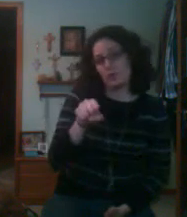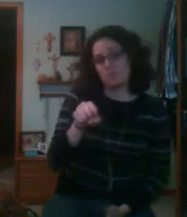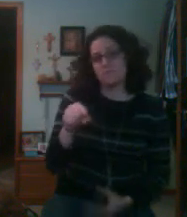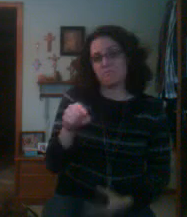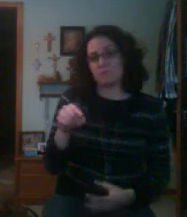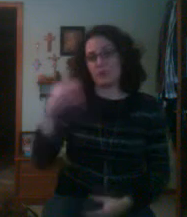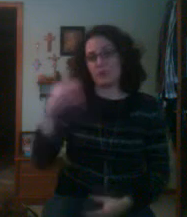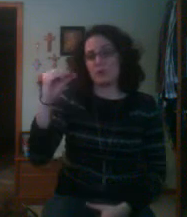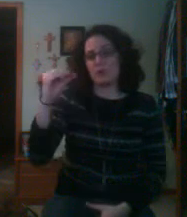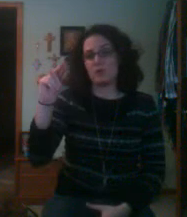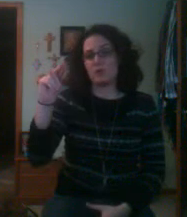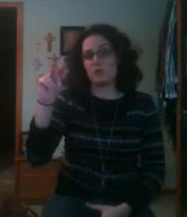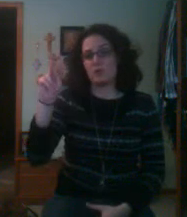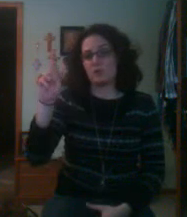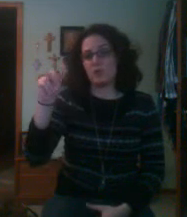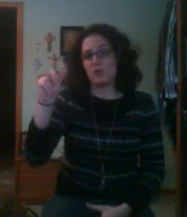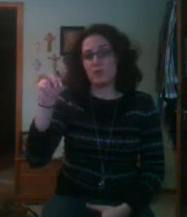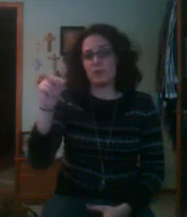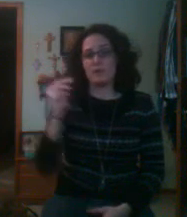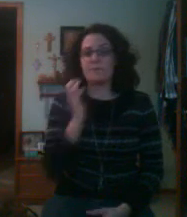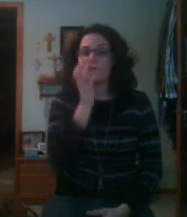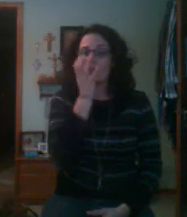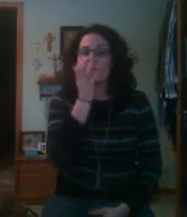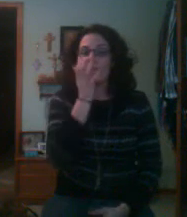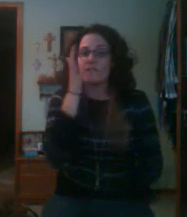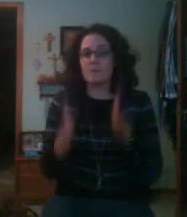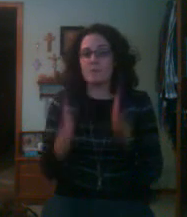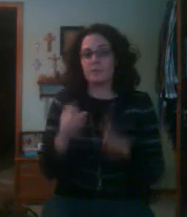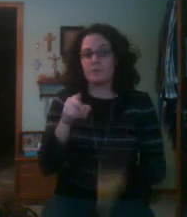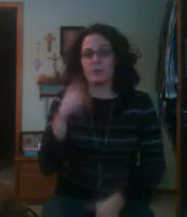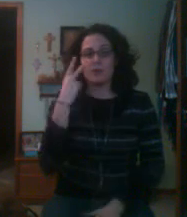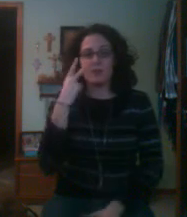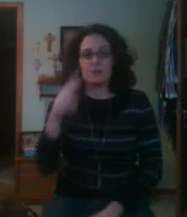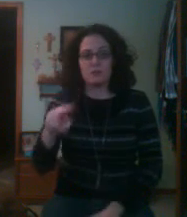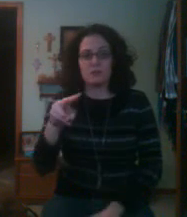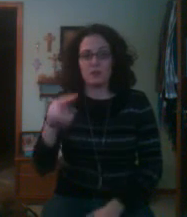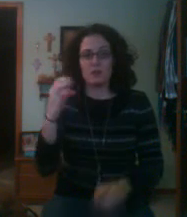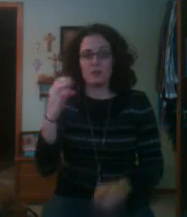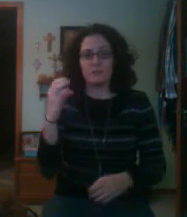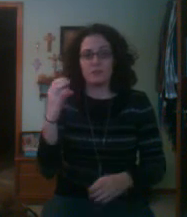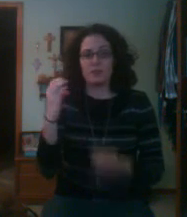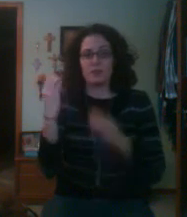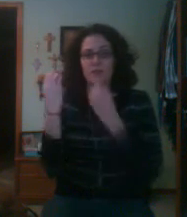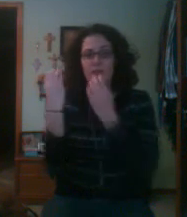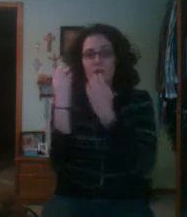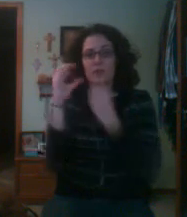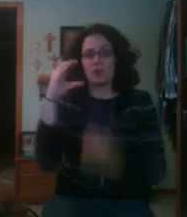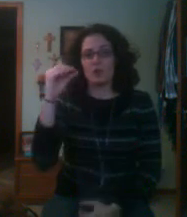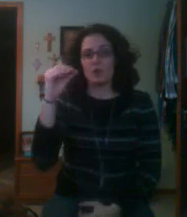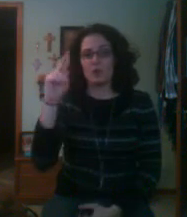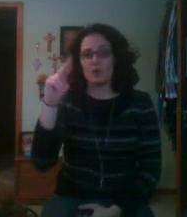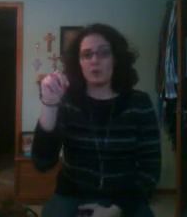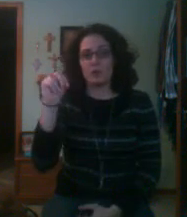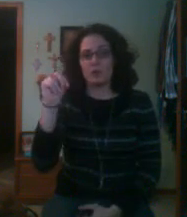observe that corn in the field with miracle grow fertilizer grows taller than the corn in the field with no fertilizer. And